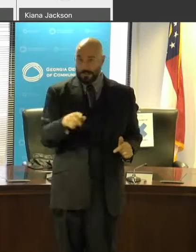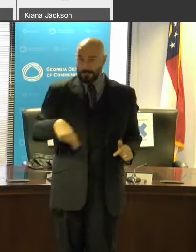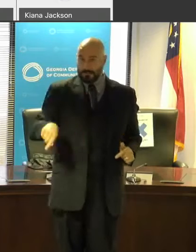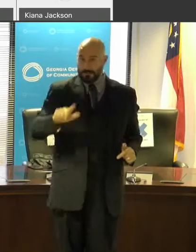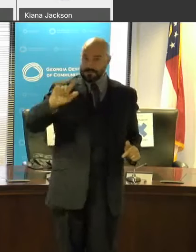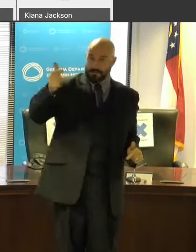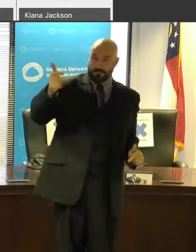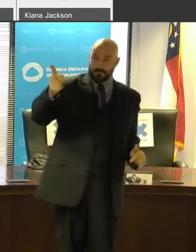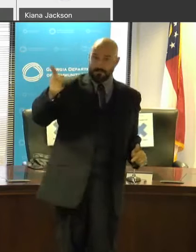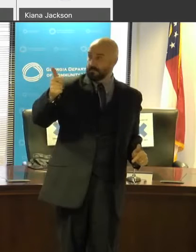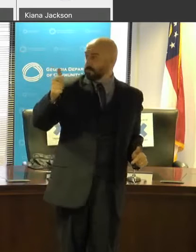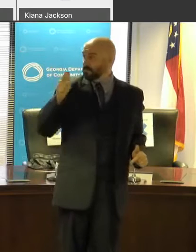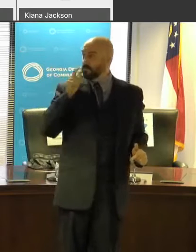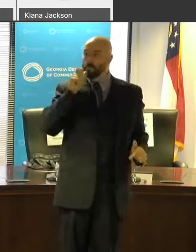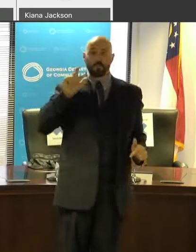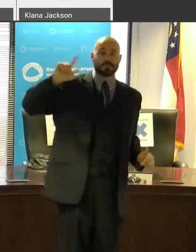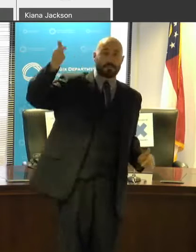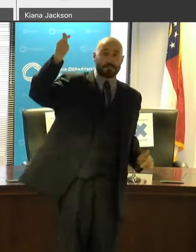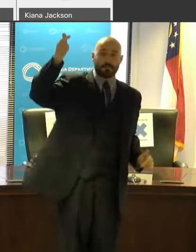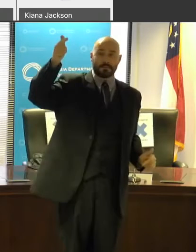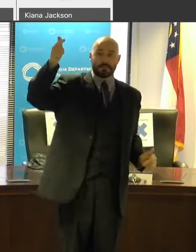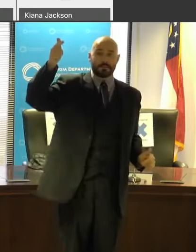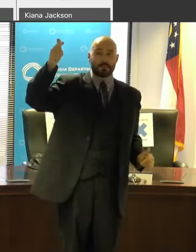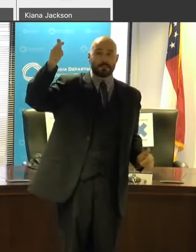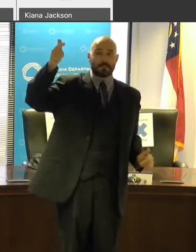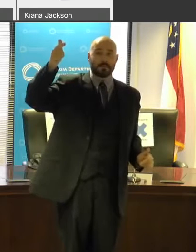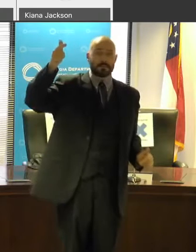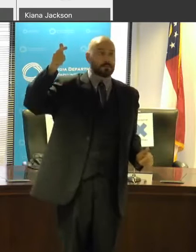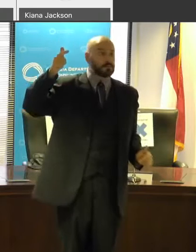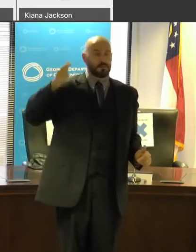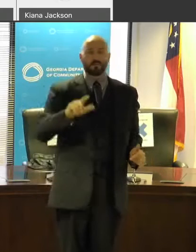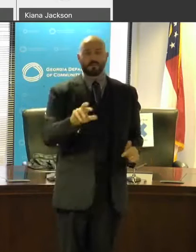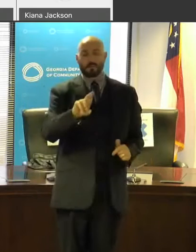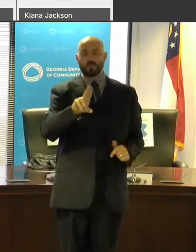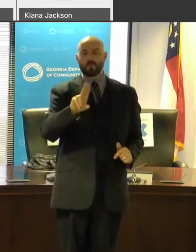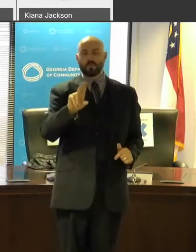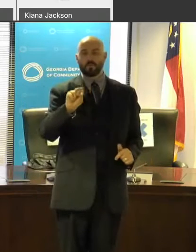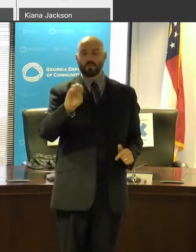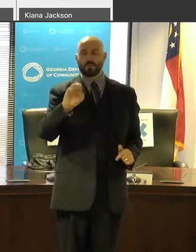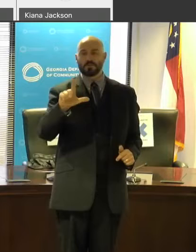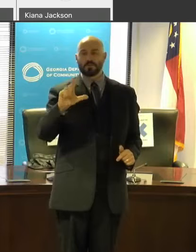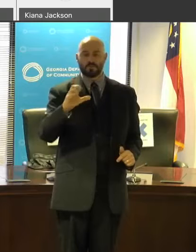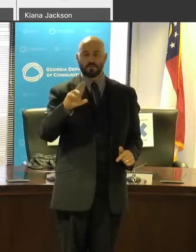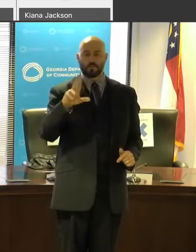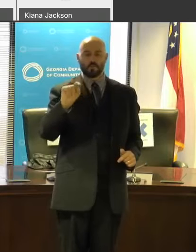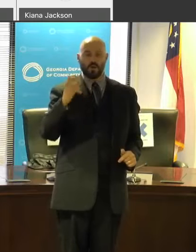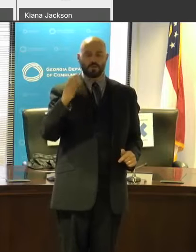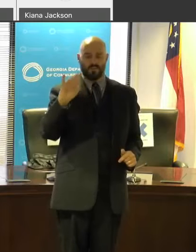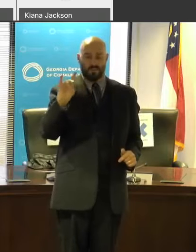Is there a second to the motion? Russell Crutchfield, second. Russell Crutchfield has seconded that motion. All in favor say